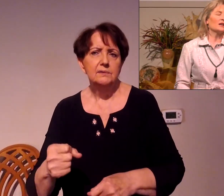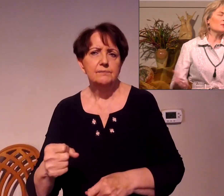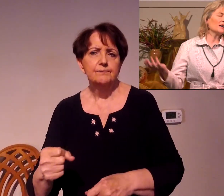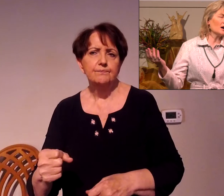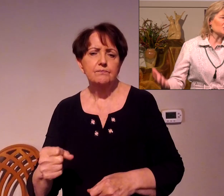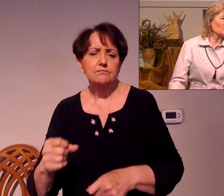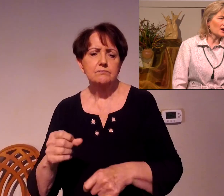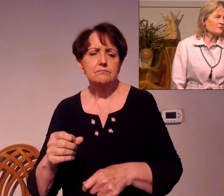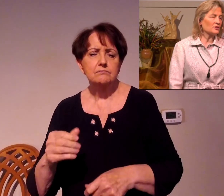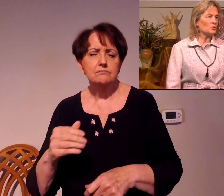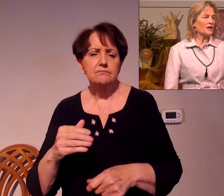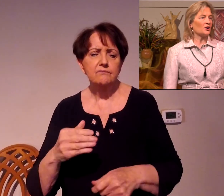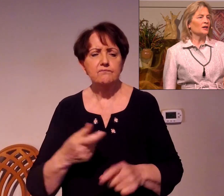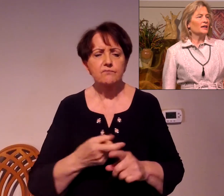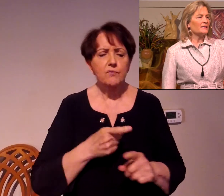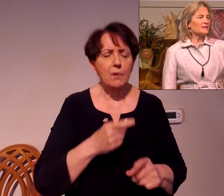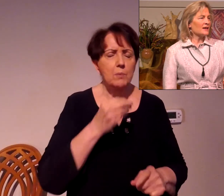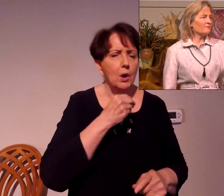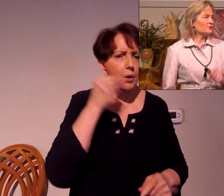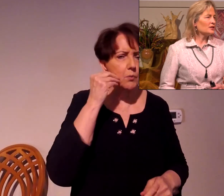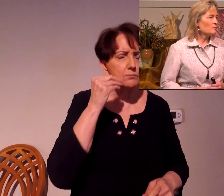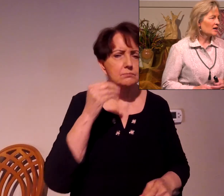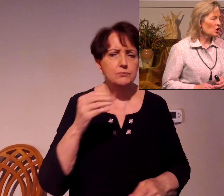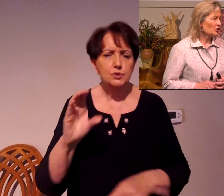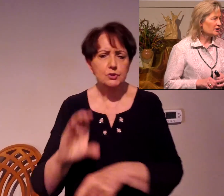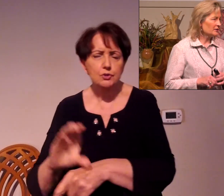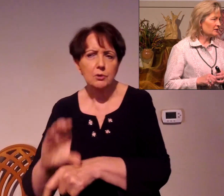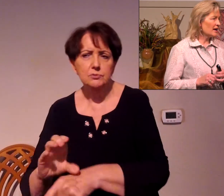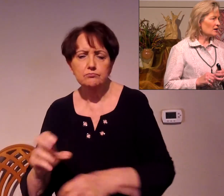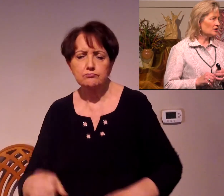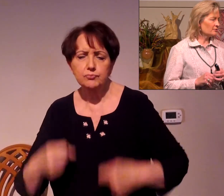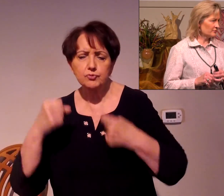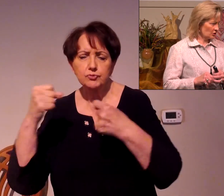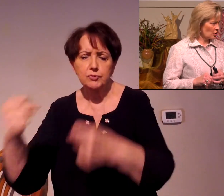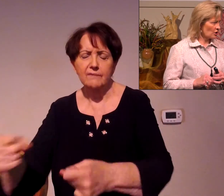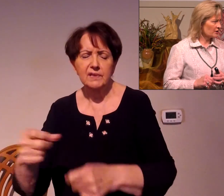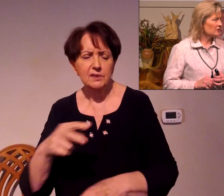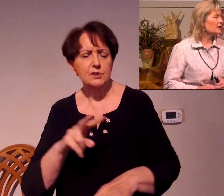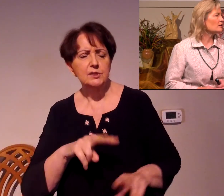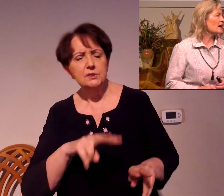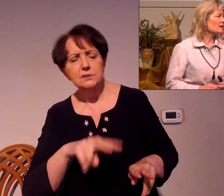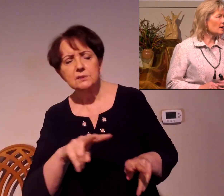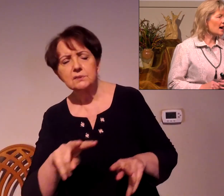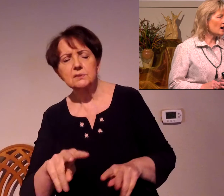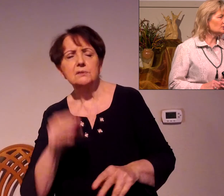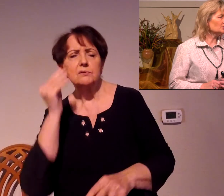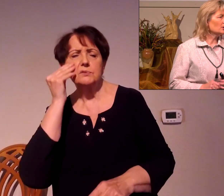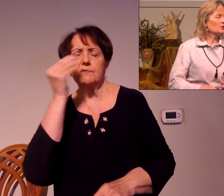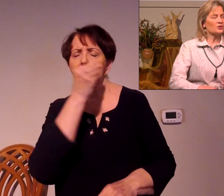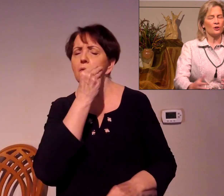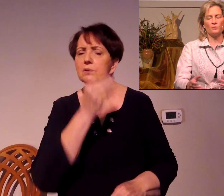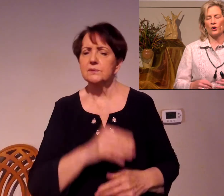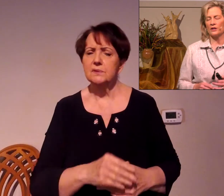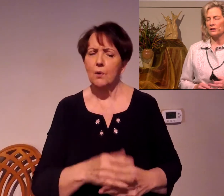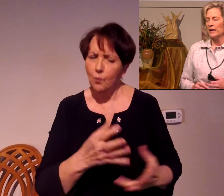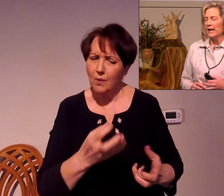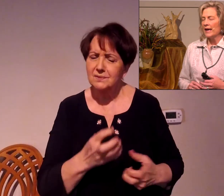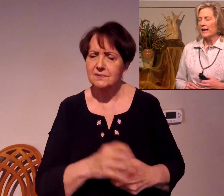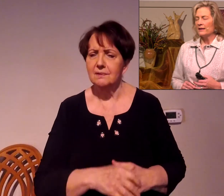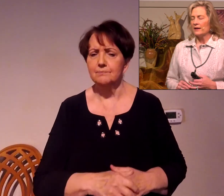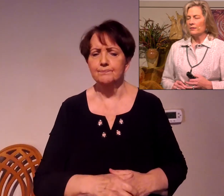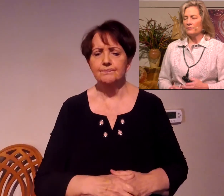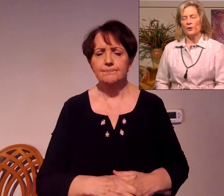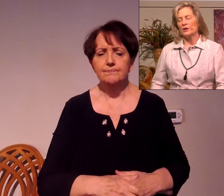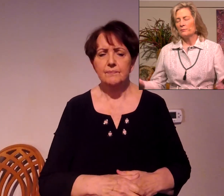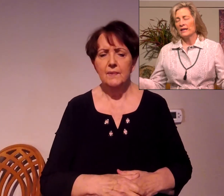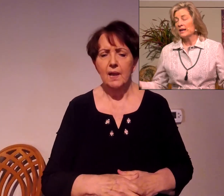I was like, oh my gosh, they're everywhere, except for in my garden. I had a 100-foot garden in the back of my house, slope garden,